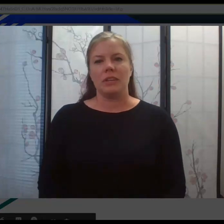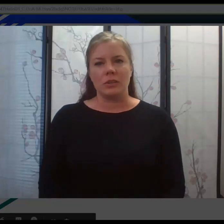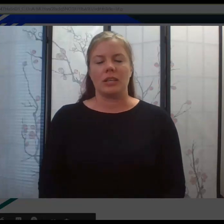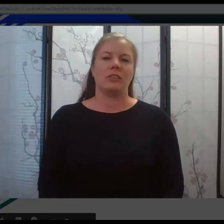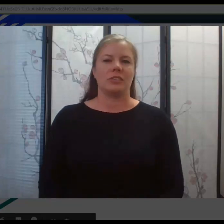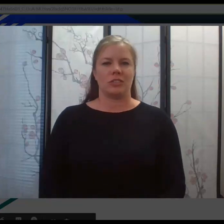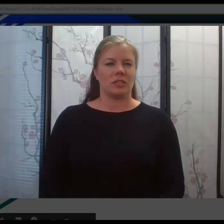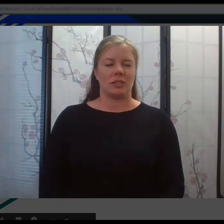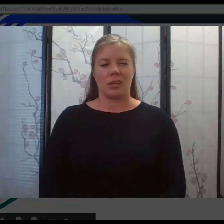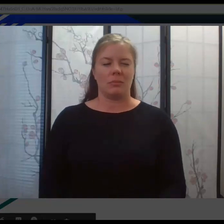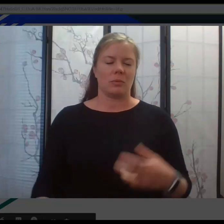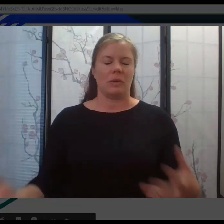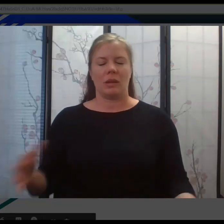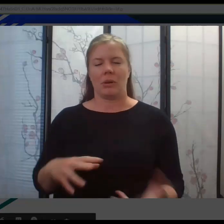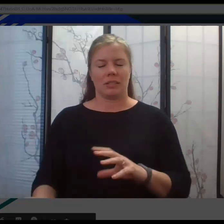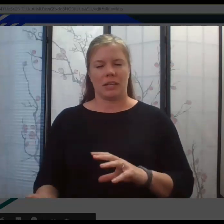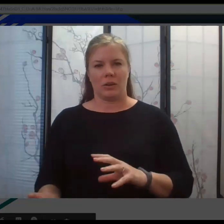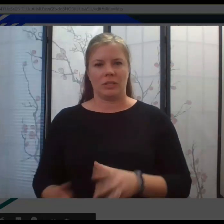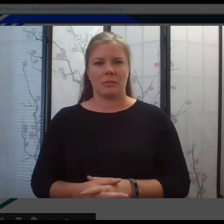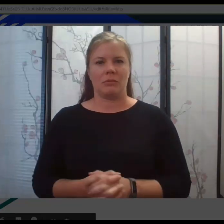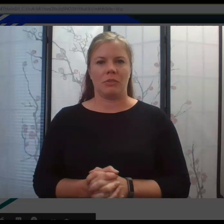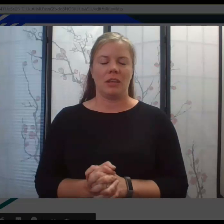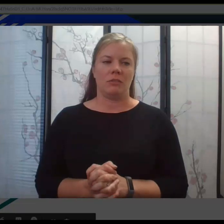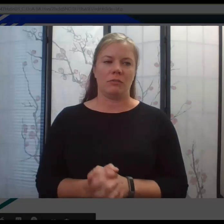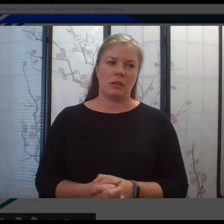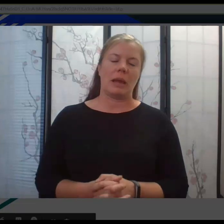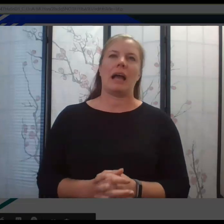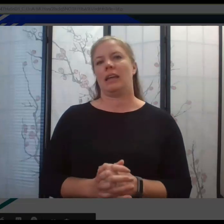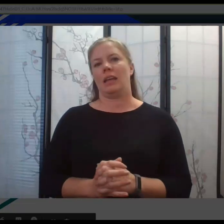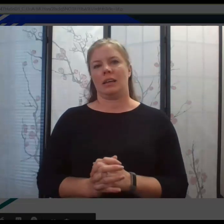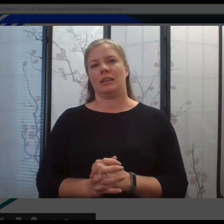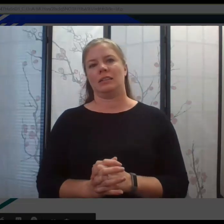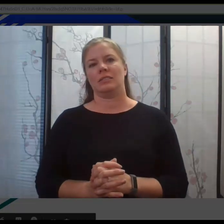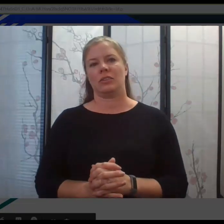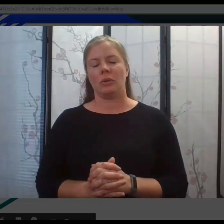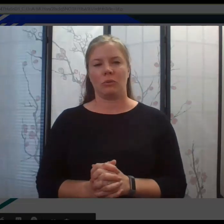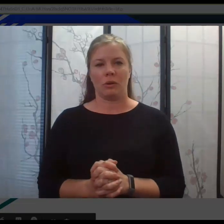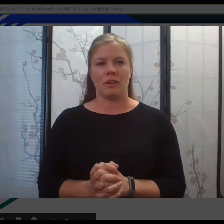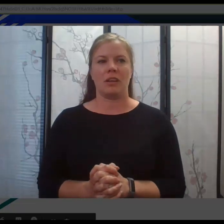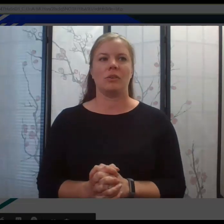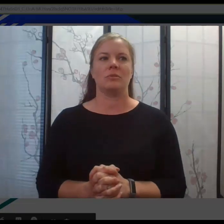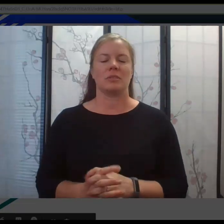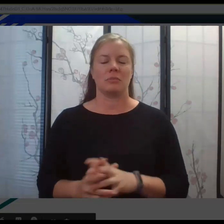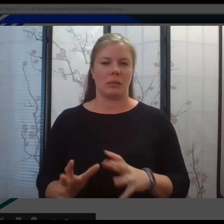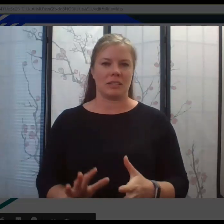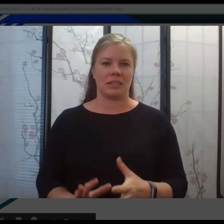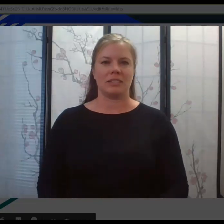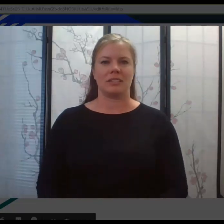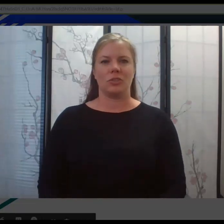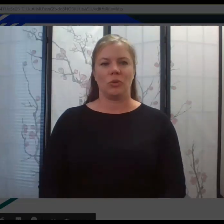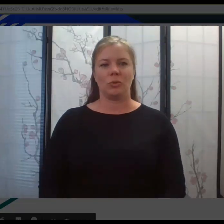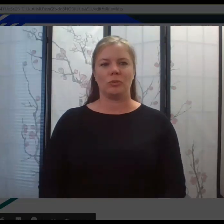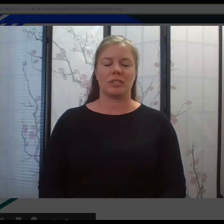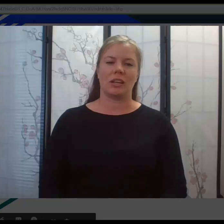putting this video together is just sometimes when we get bogged down in some of the feedback and going through our videos, sometimes it's